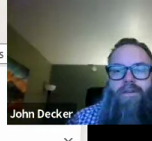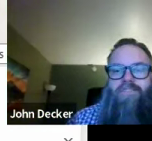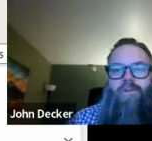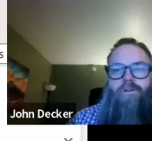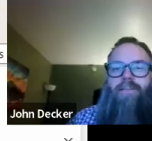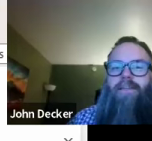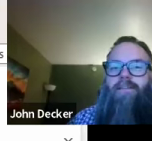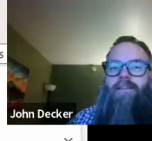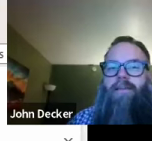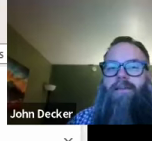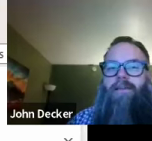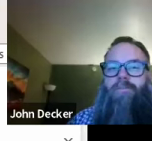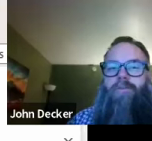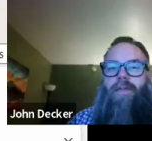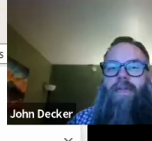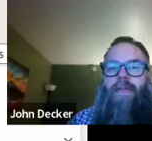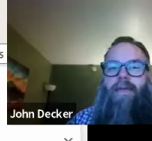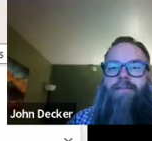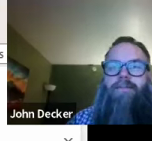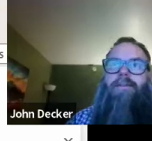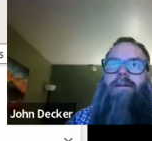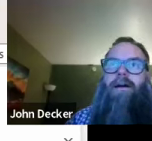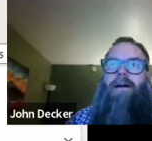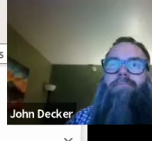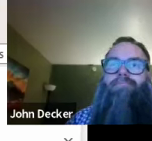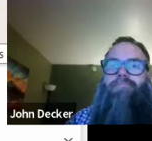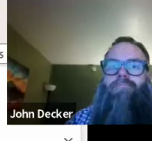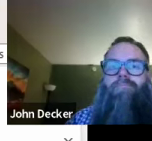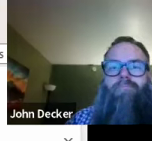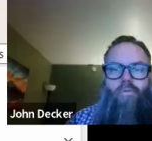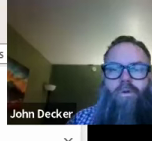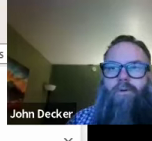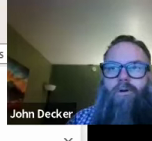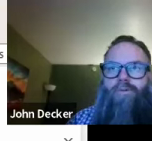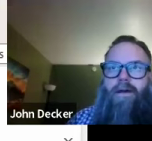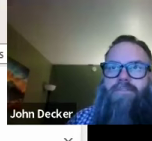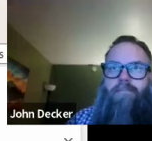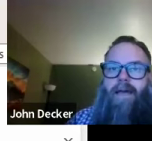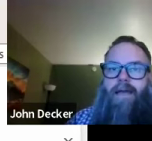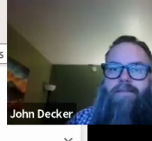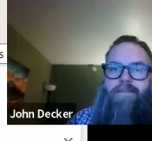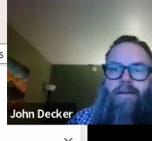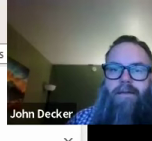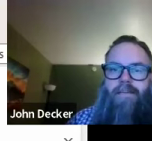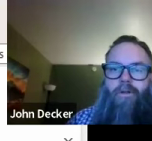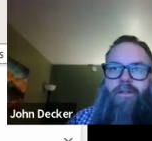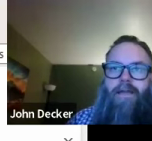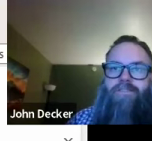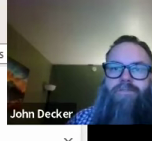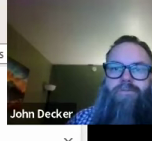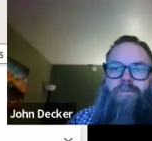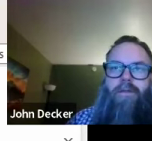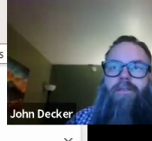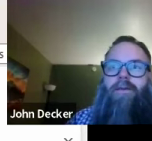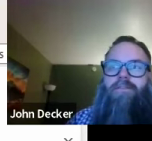right now what the process we are looking like we're going to be doing. And we will put out some guidance,